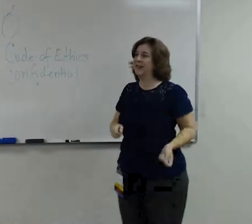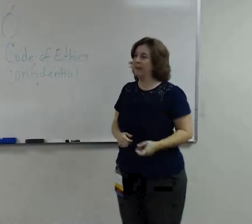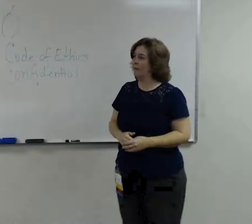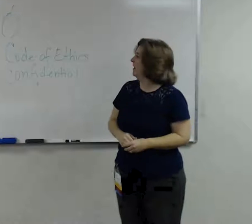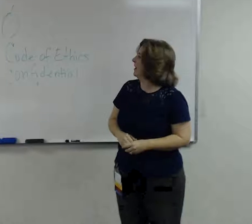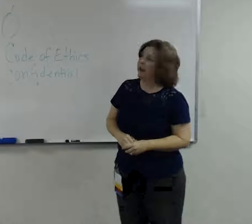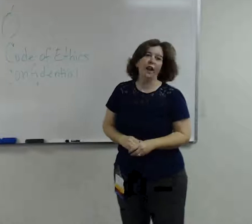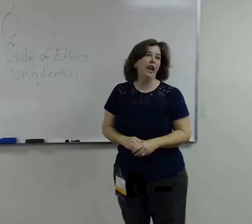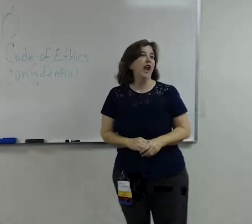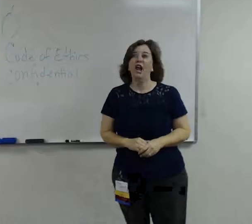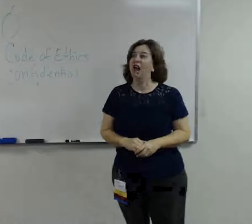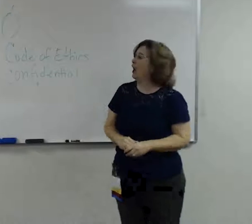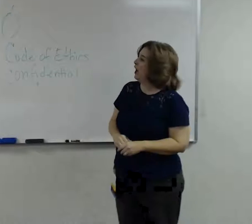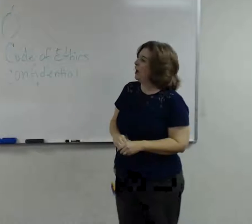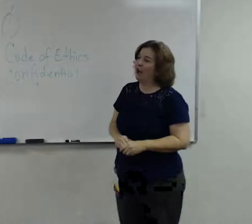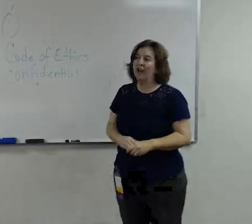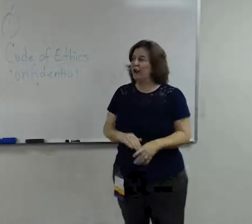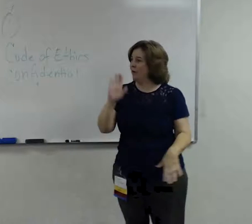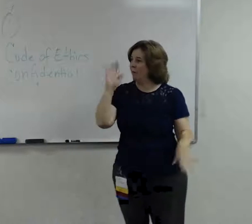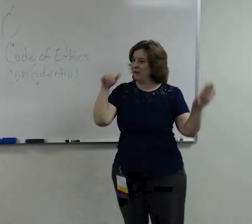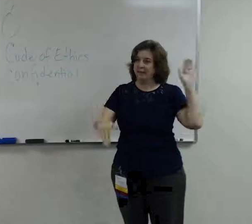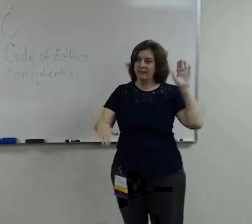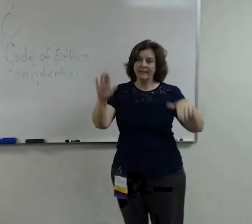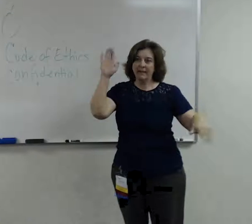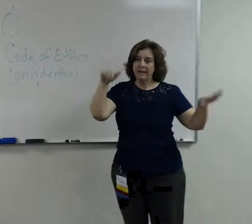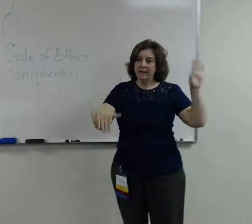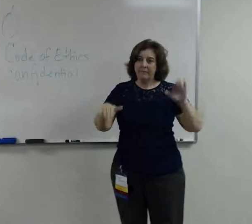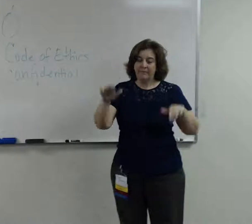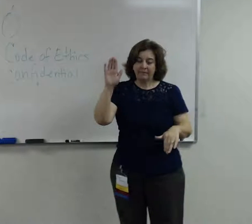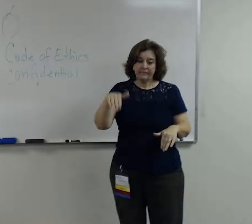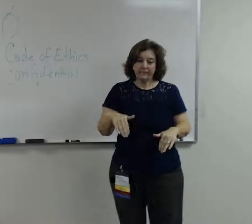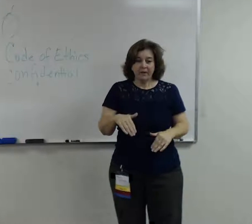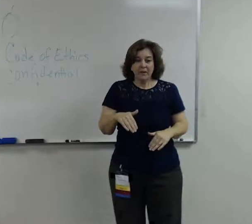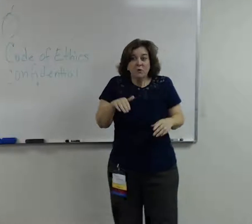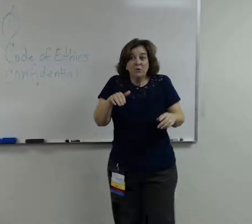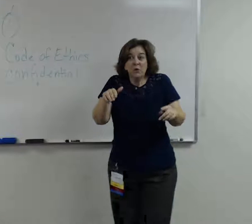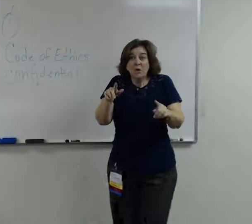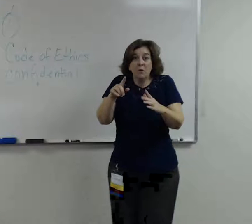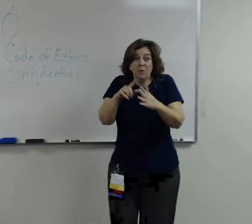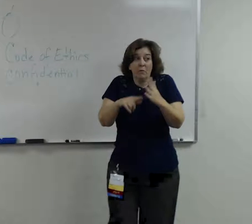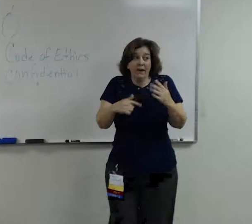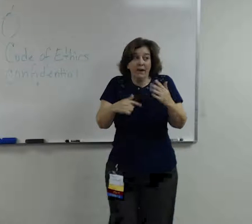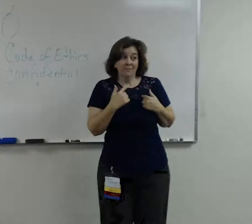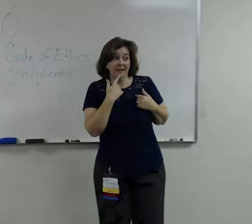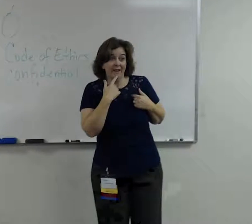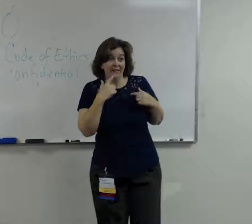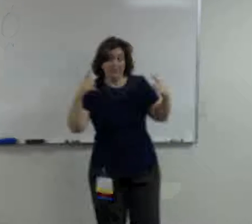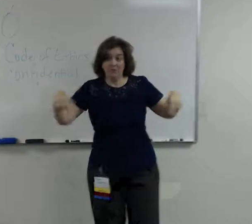same. No, we just... So, what I'm saying to you